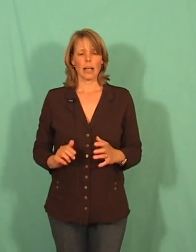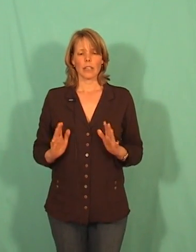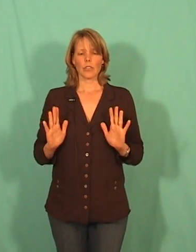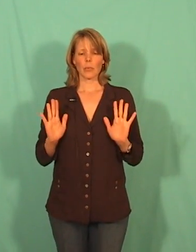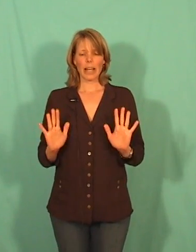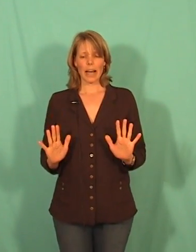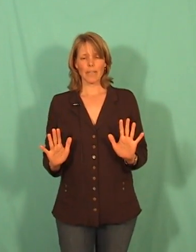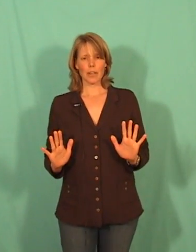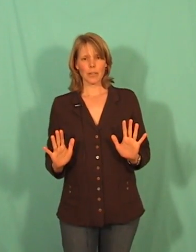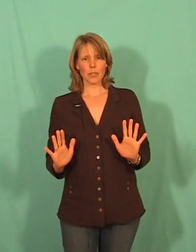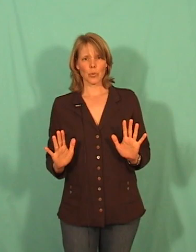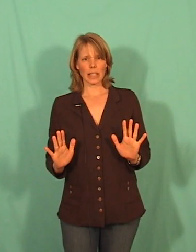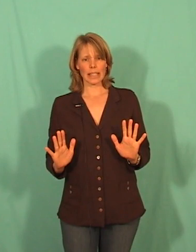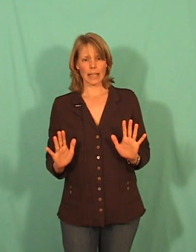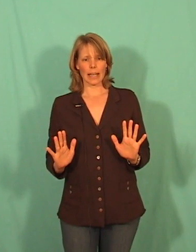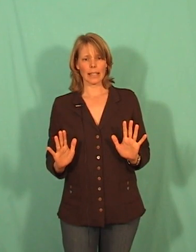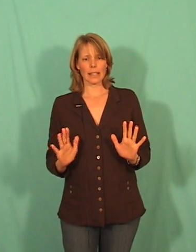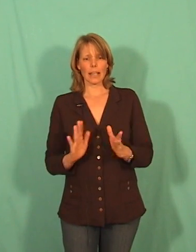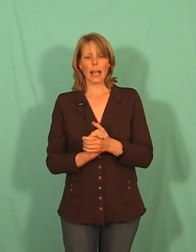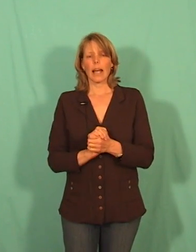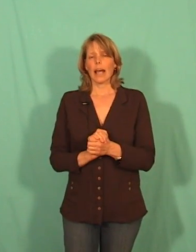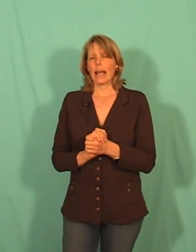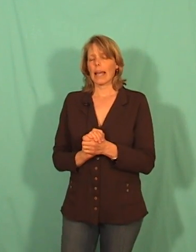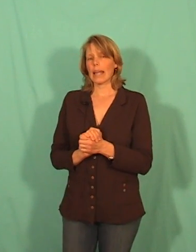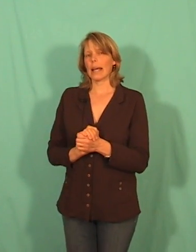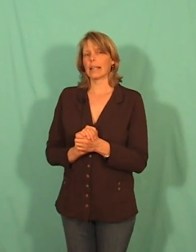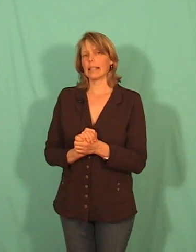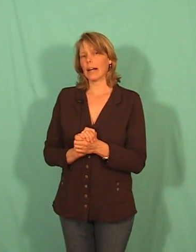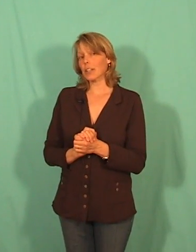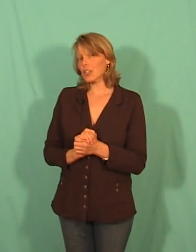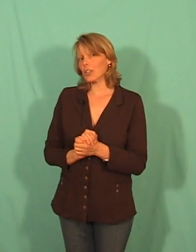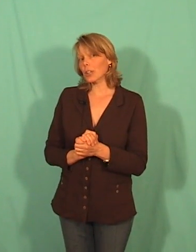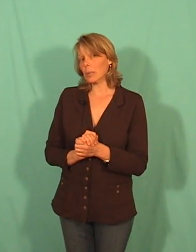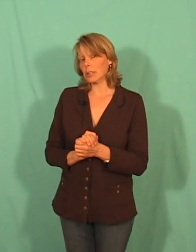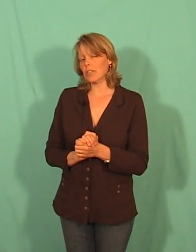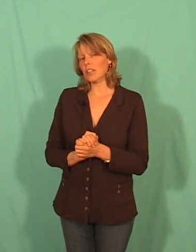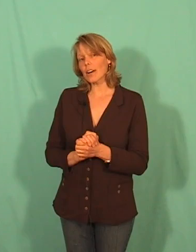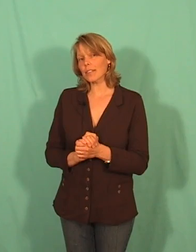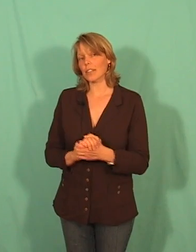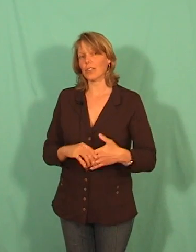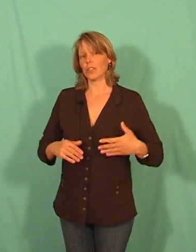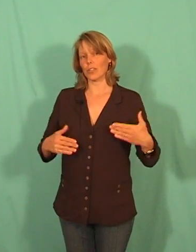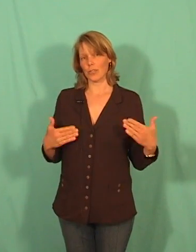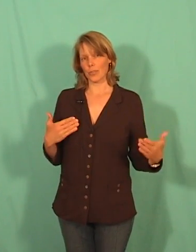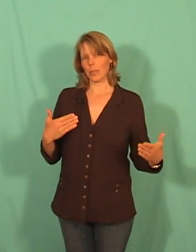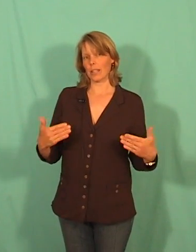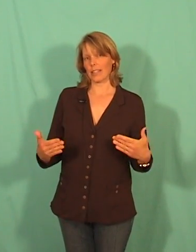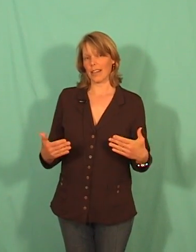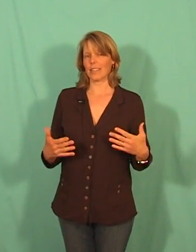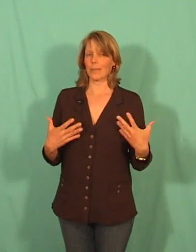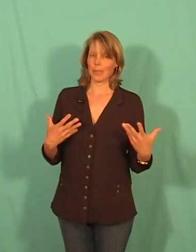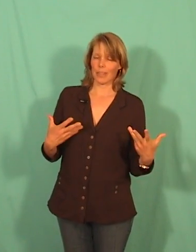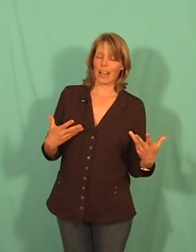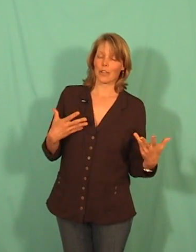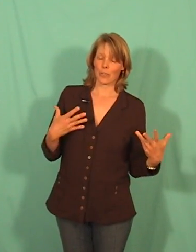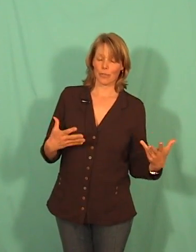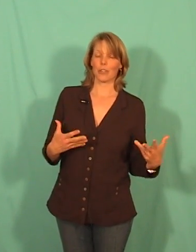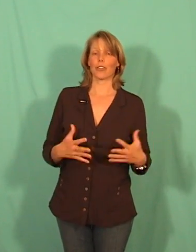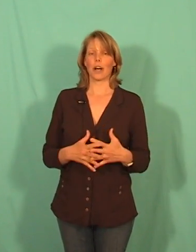So we have those 20 signs. And now I'm going to show you a couple of songs that you can use with these signs. I'm, as you've figured out by